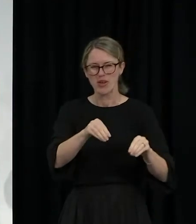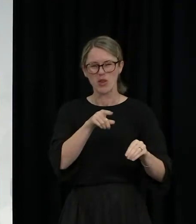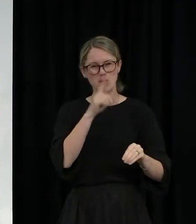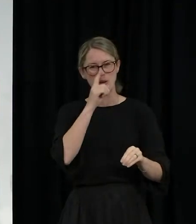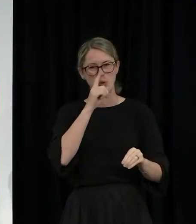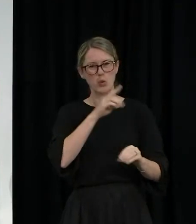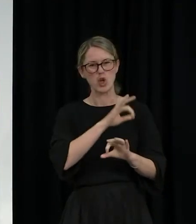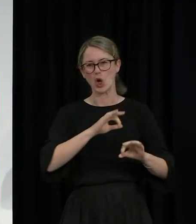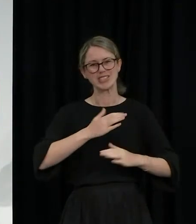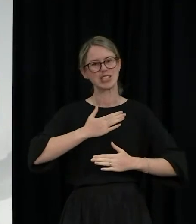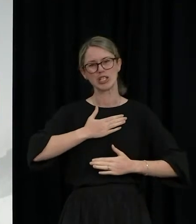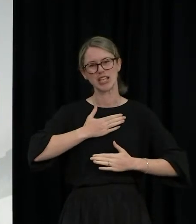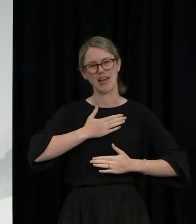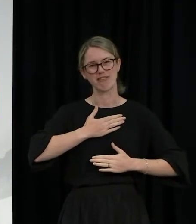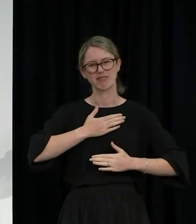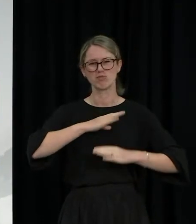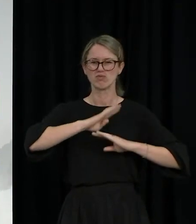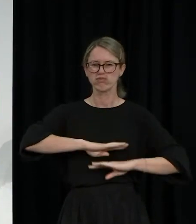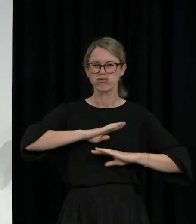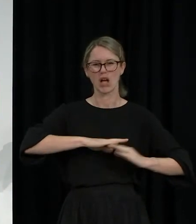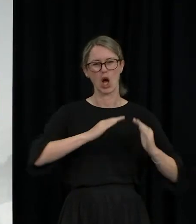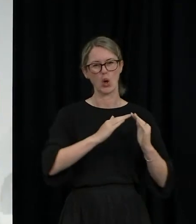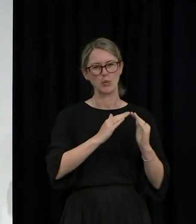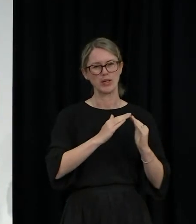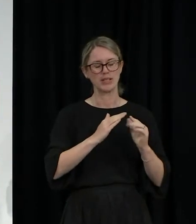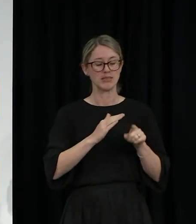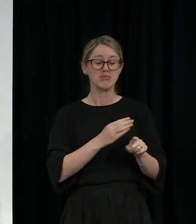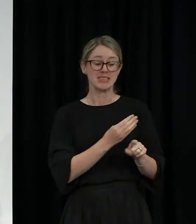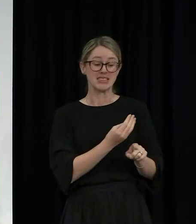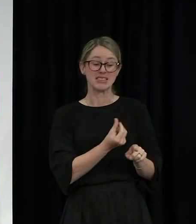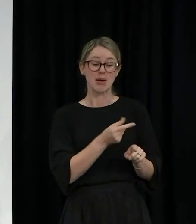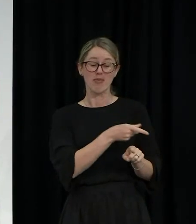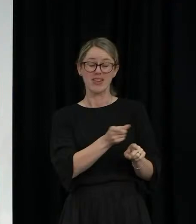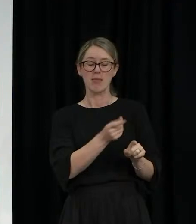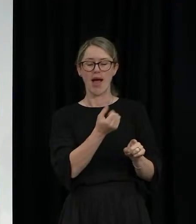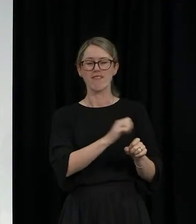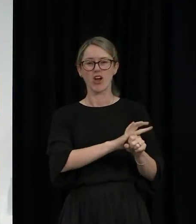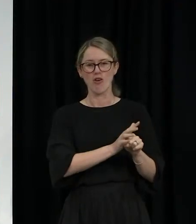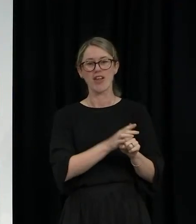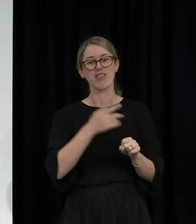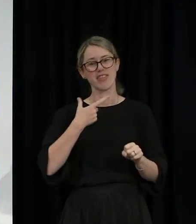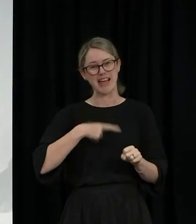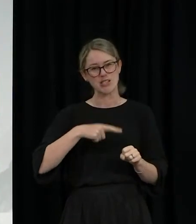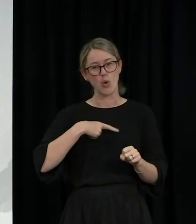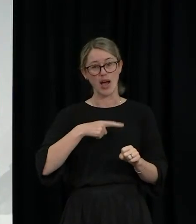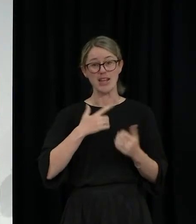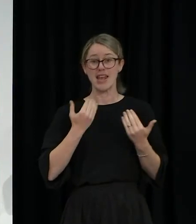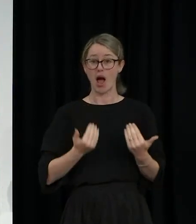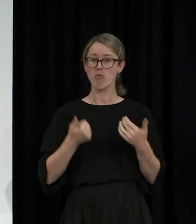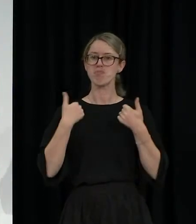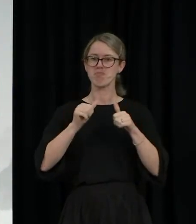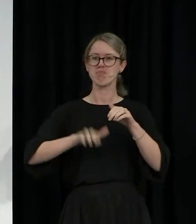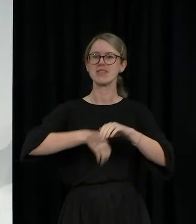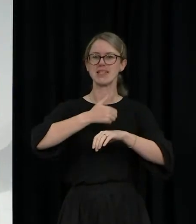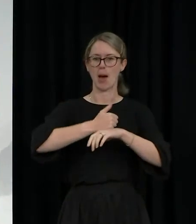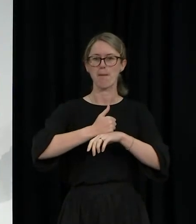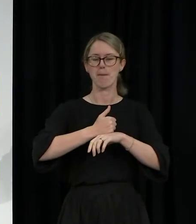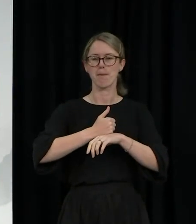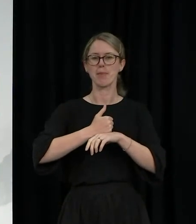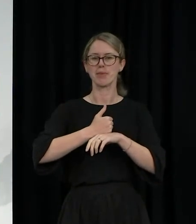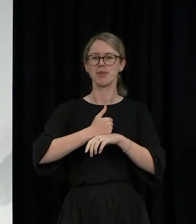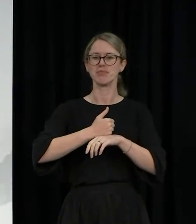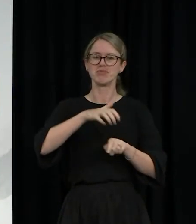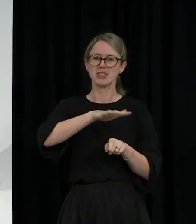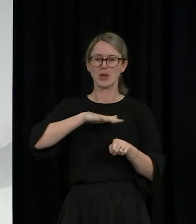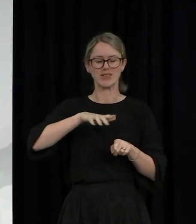not necessarily stable. There are cases within this, and that's why we've got a specific program working through with